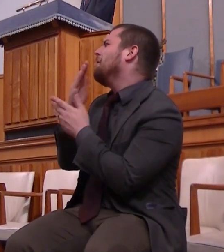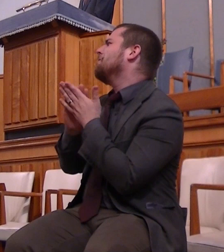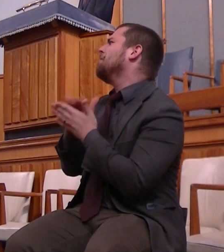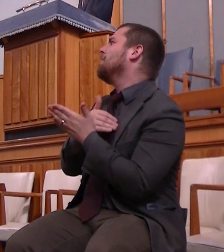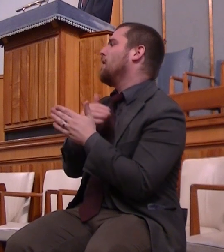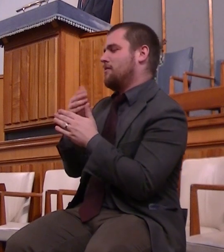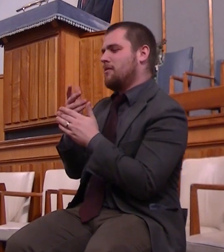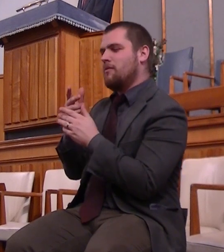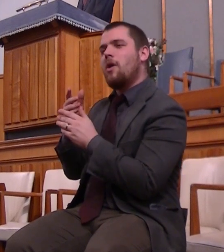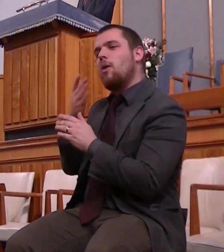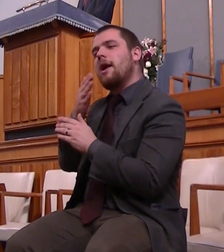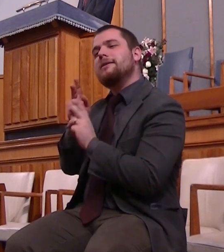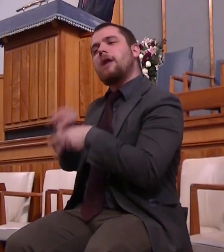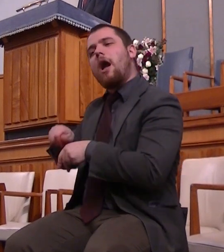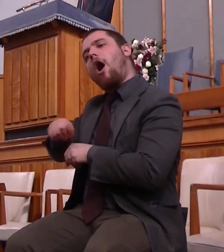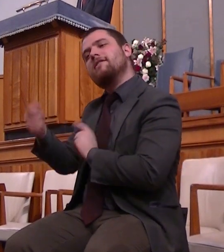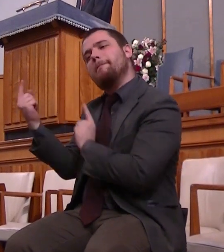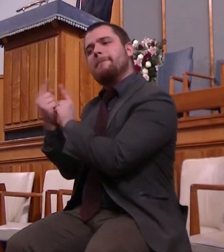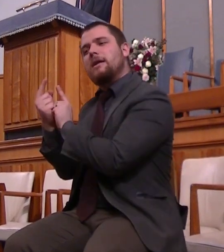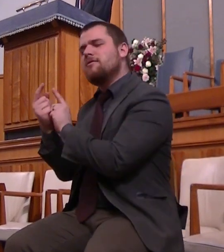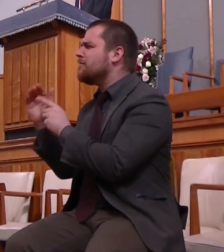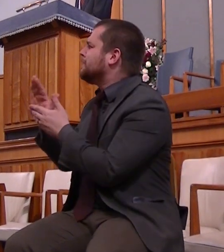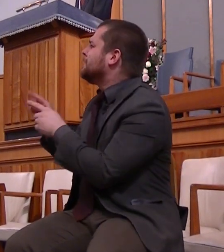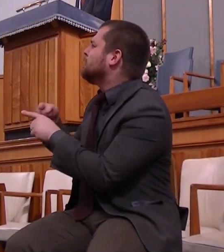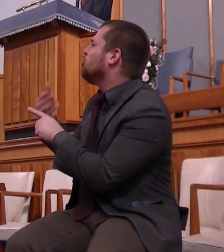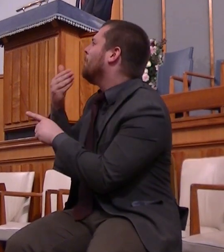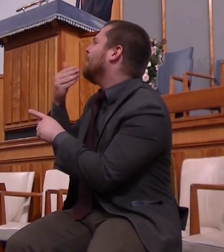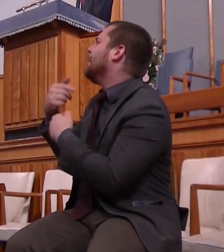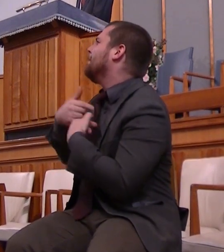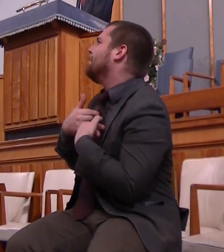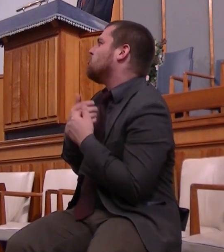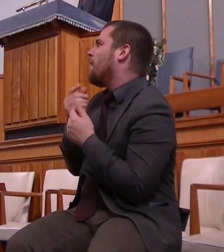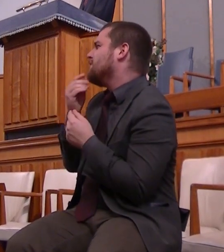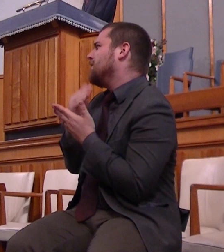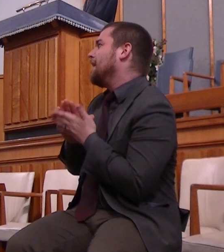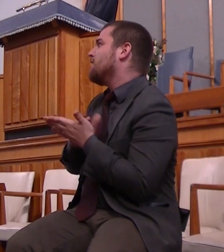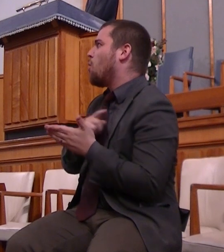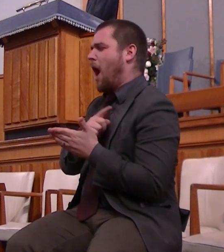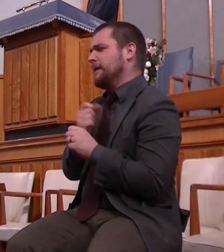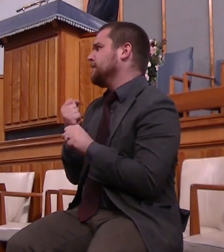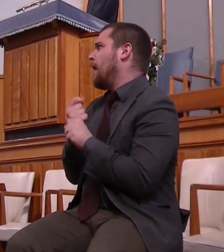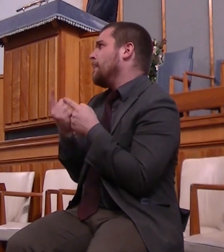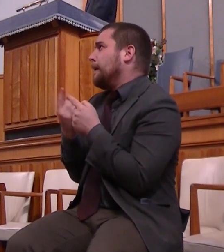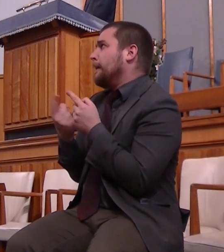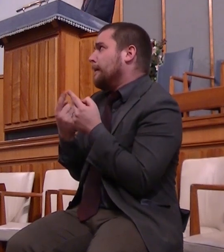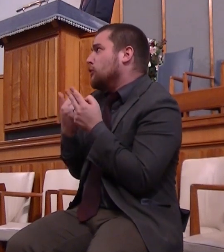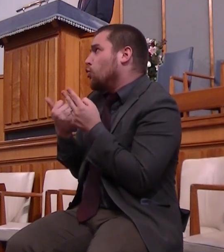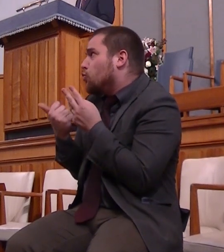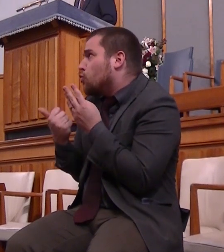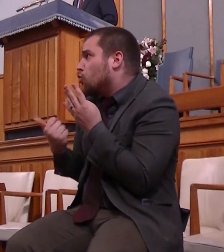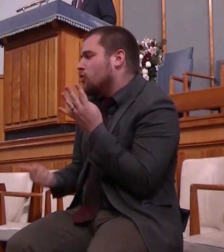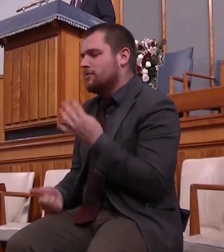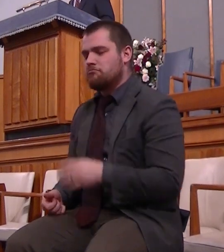forgive me. I did do this, I did do that. You can't see your sins. We're proud people. God is